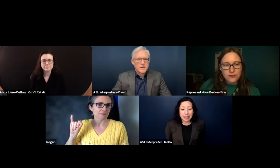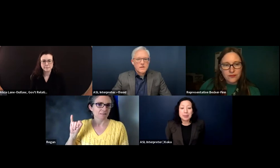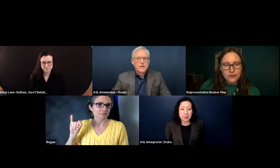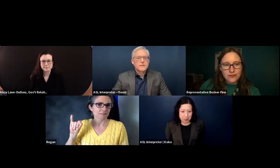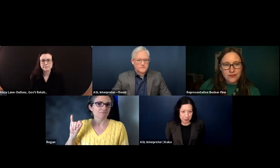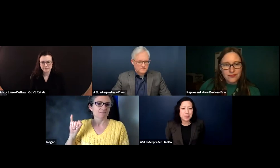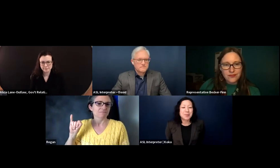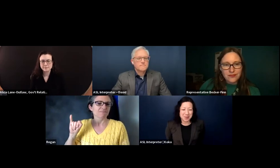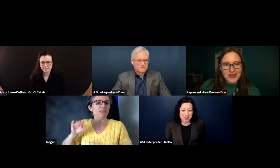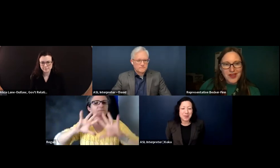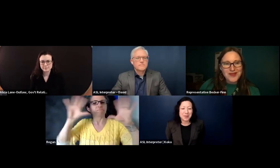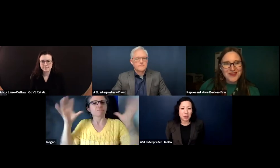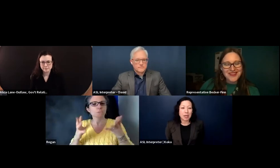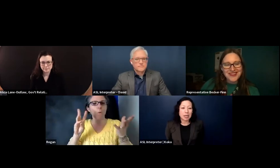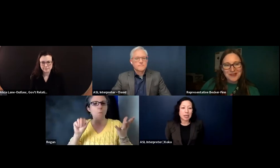Abenaki